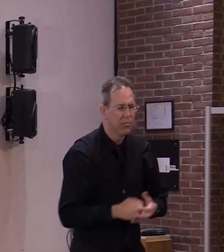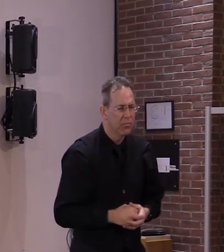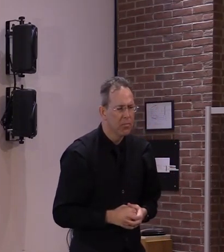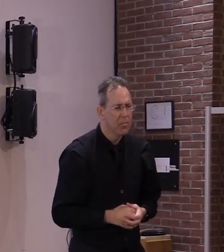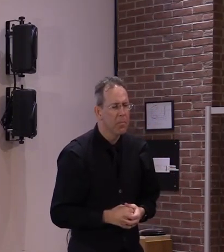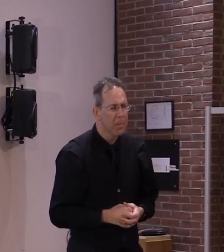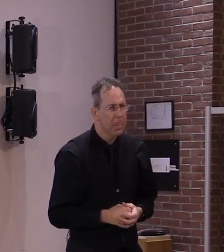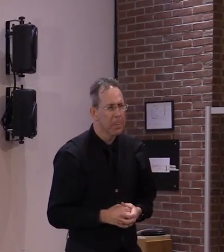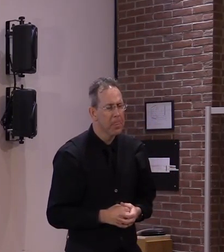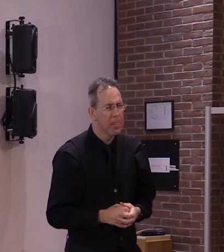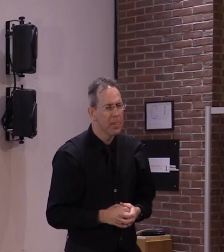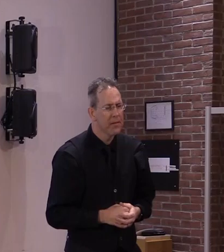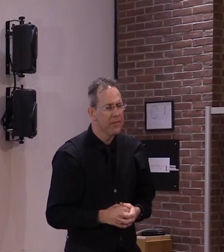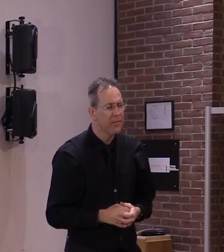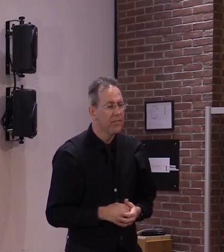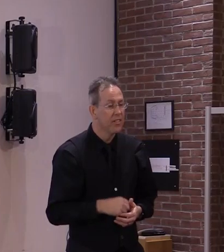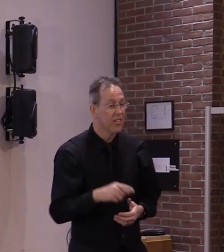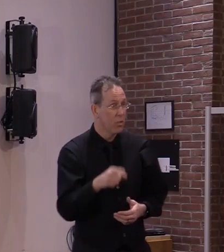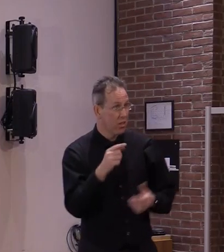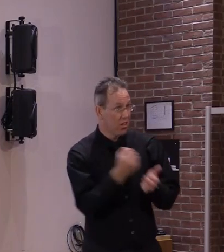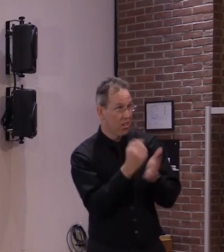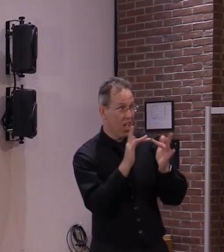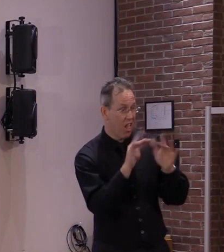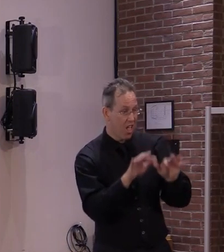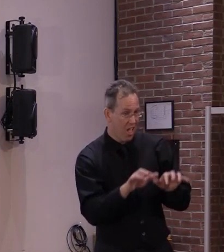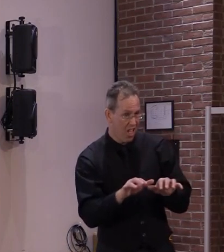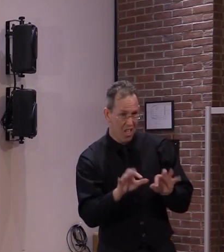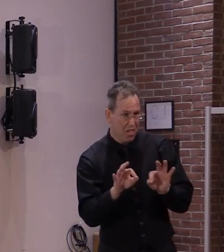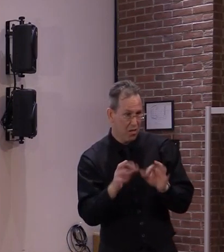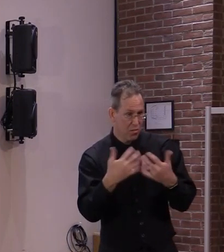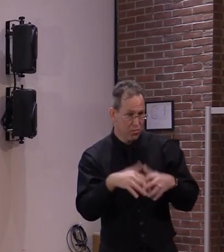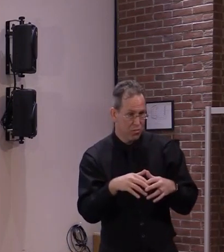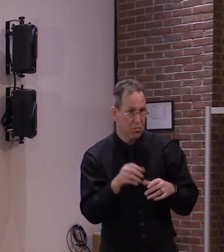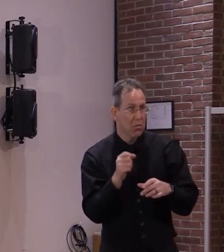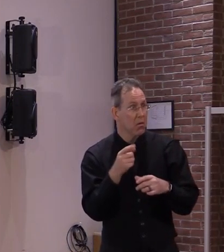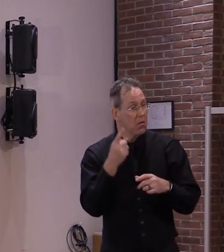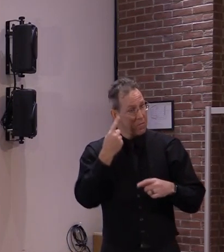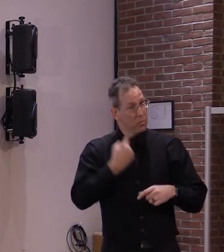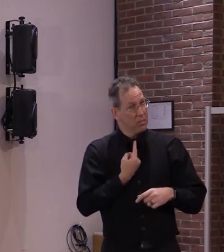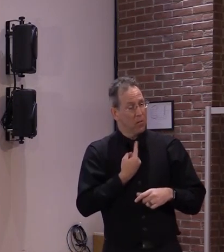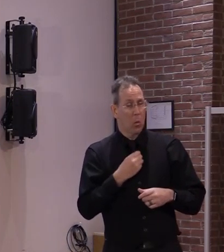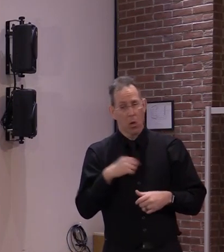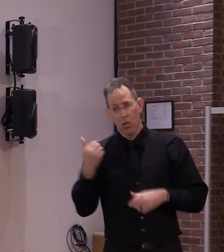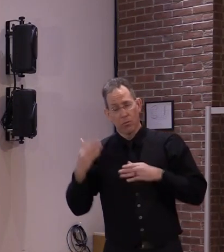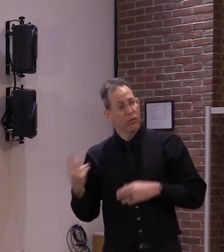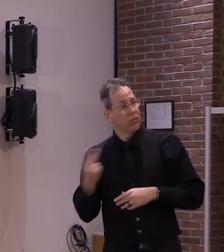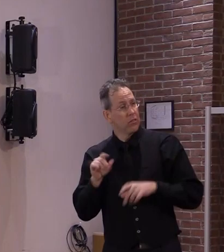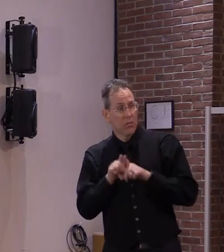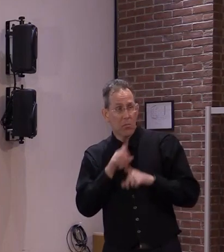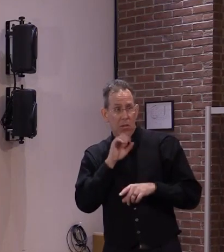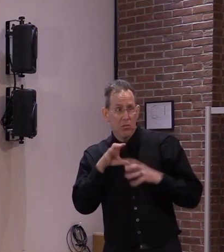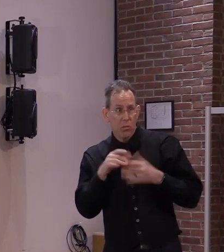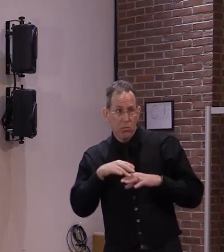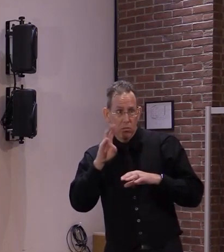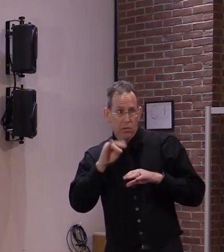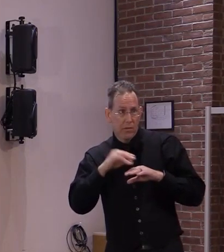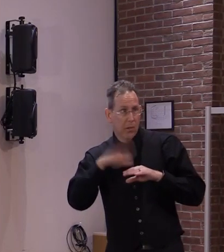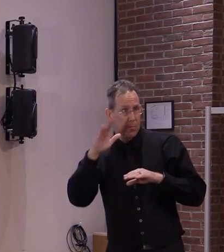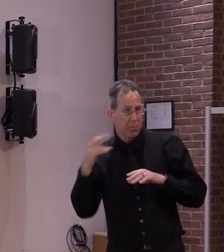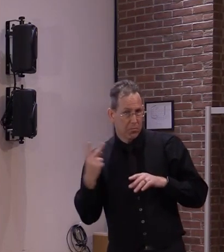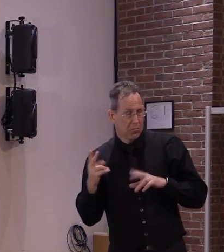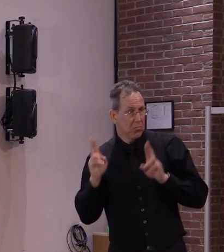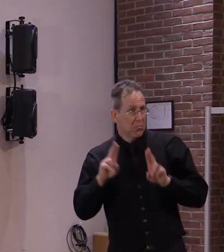you are signing up two people, or you can call in. Typically what we find is when we have a large volume, and we